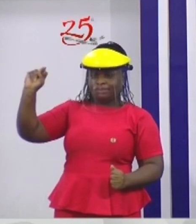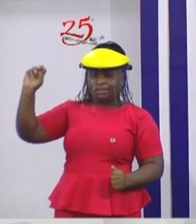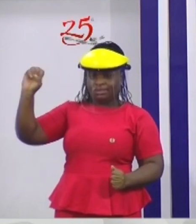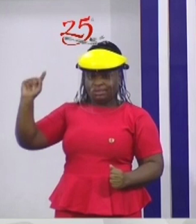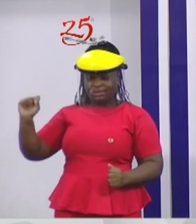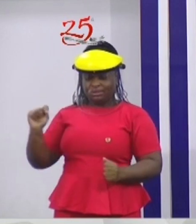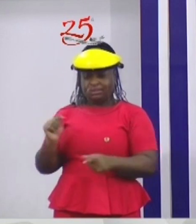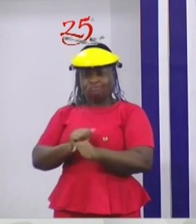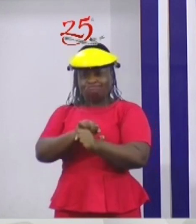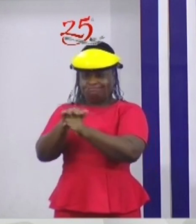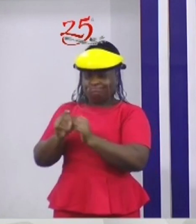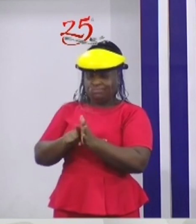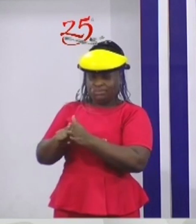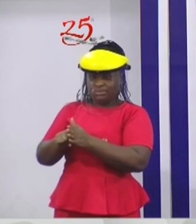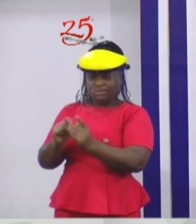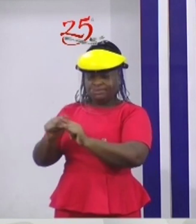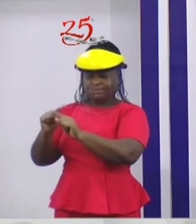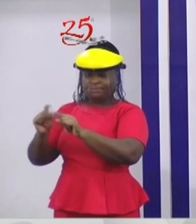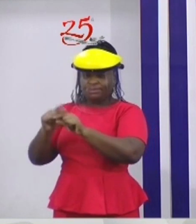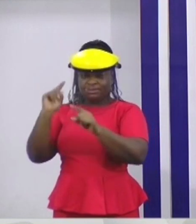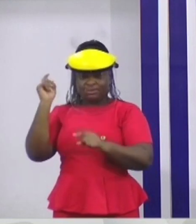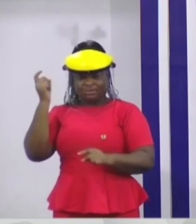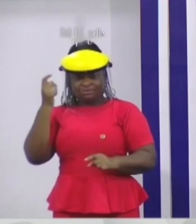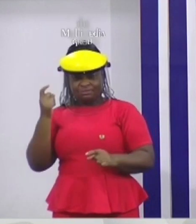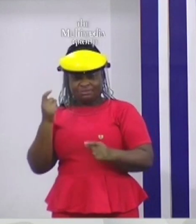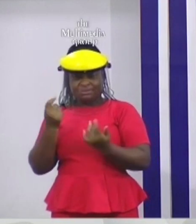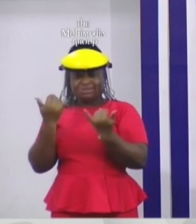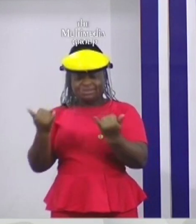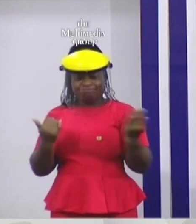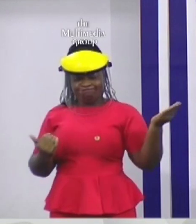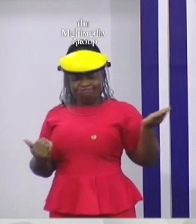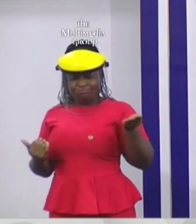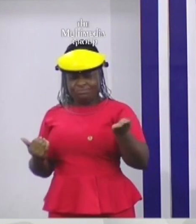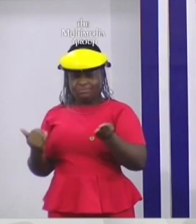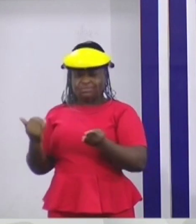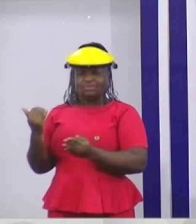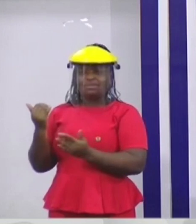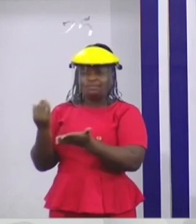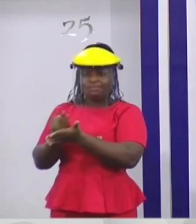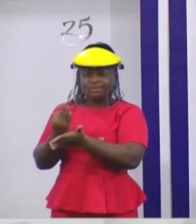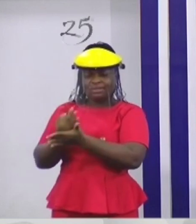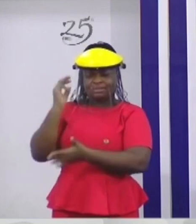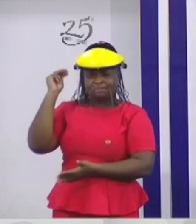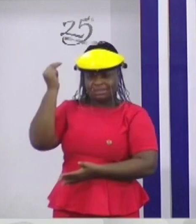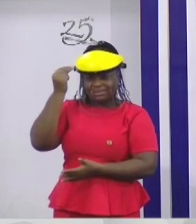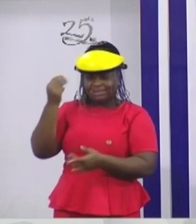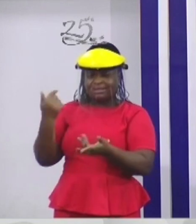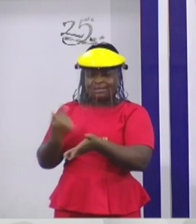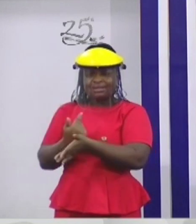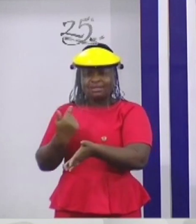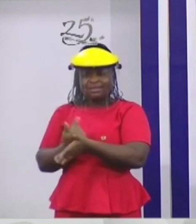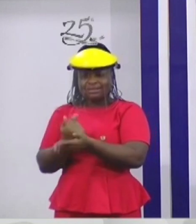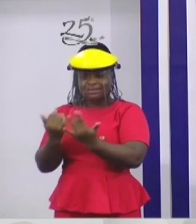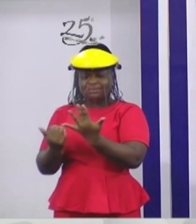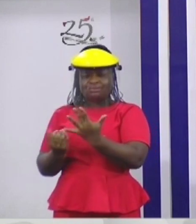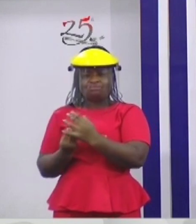far on the various sectors of governance. This follows initial estimates presented by the minister responsible for finance that Ghana's projected